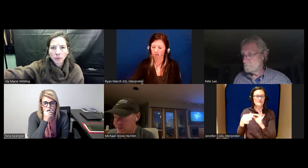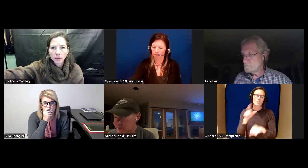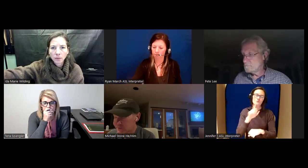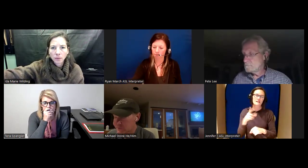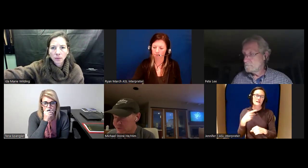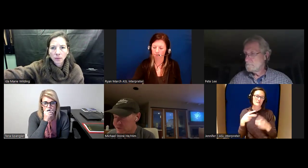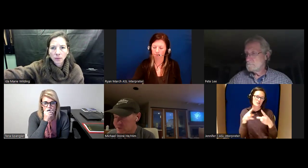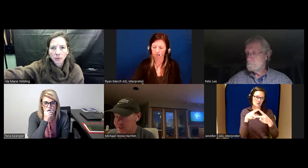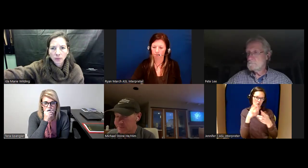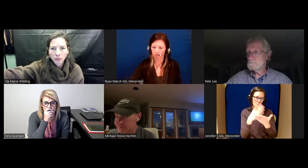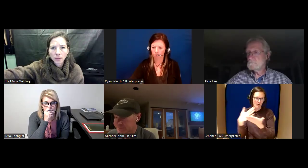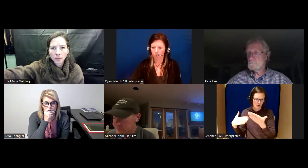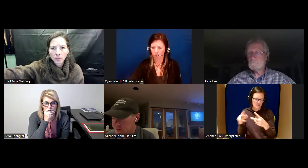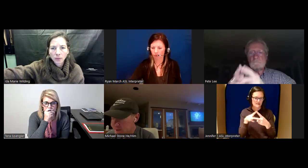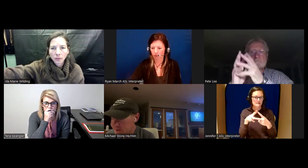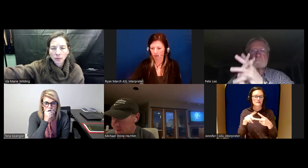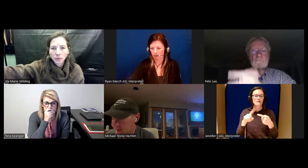it. First,